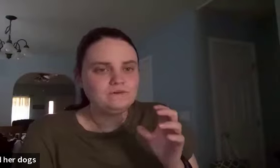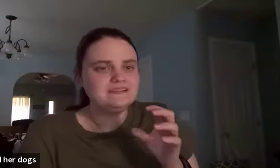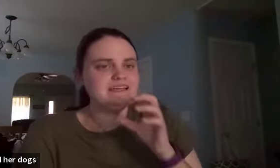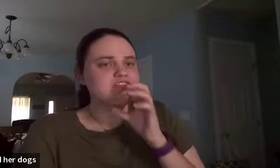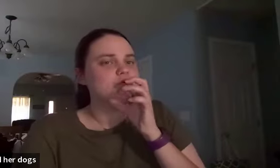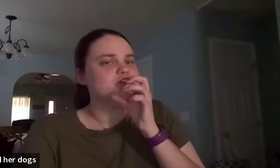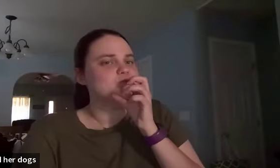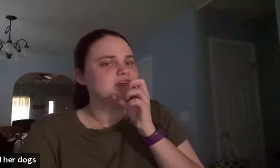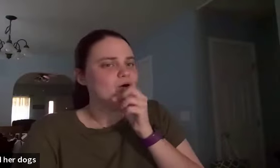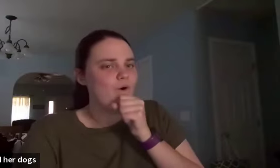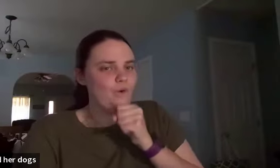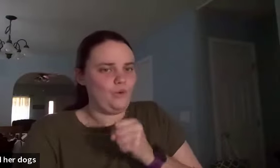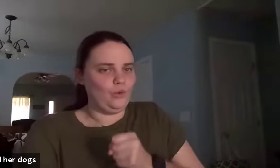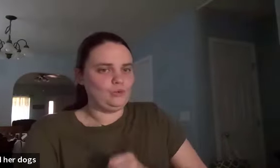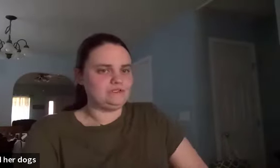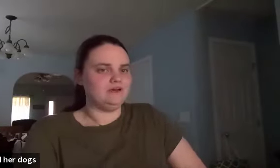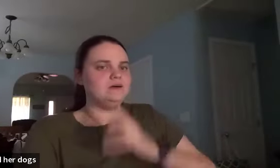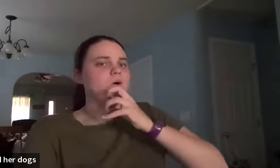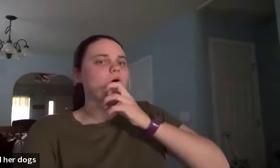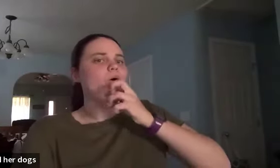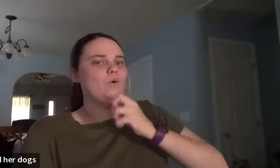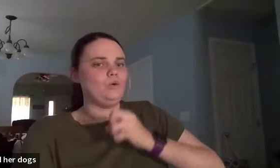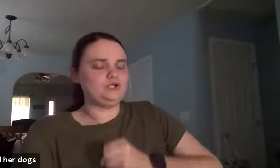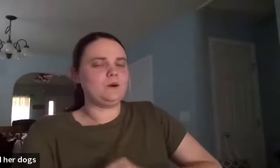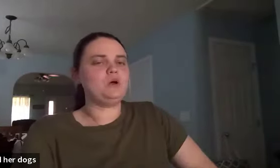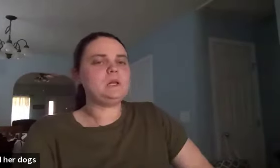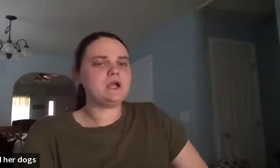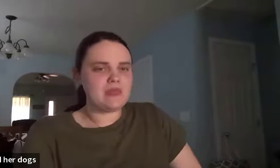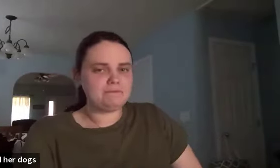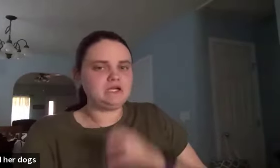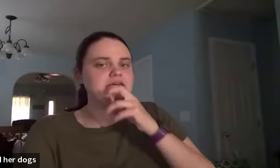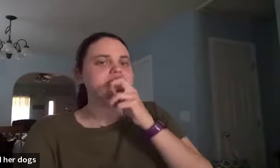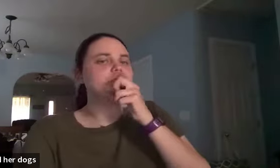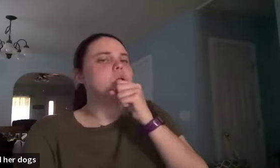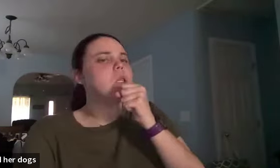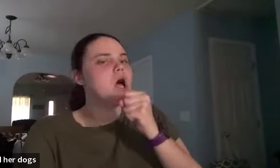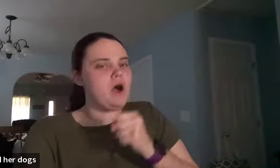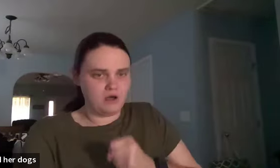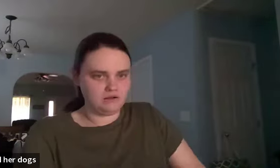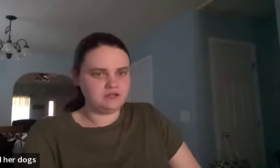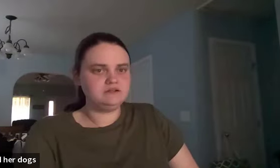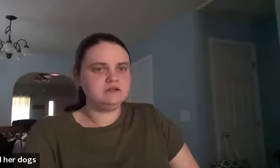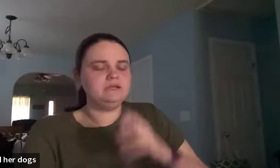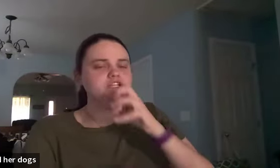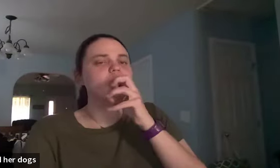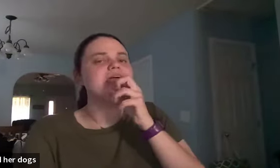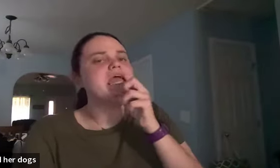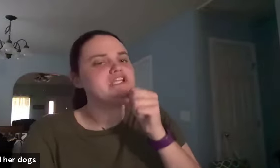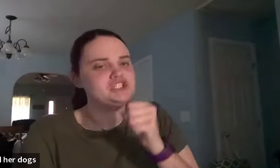Old is going to be old. Old. You are pulling on that beard. It is so long because you are